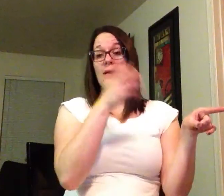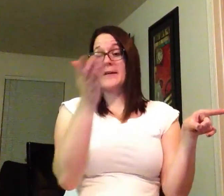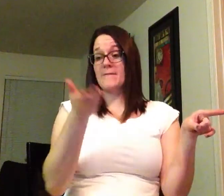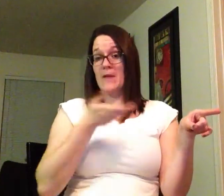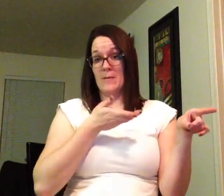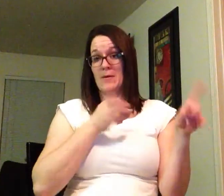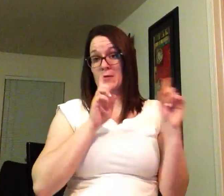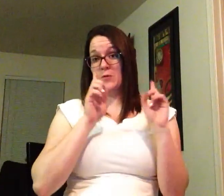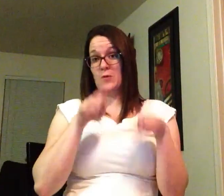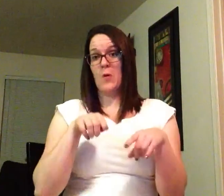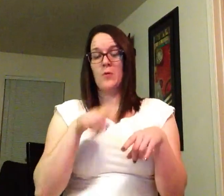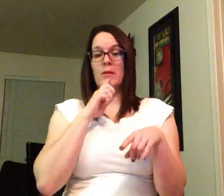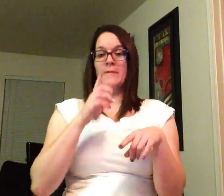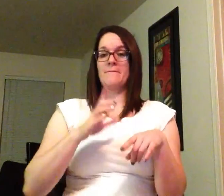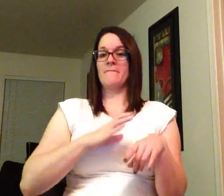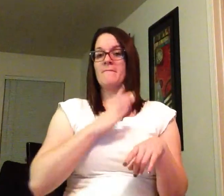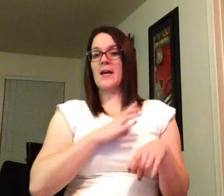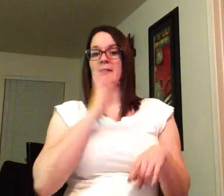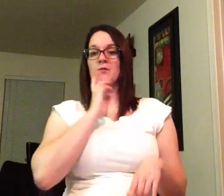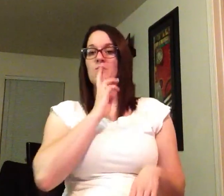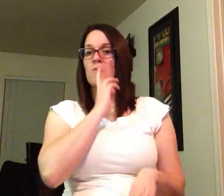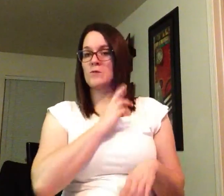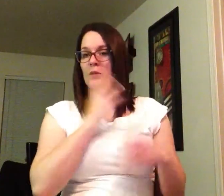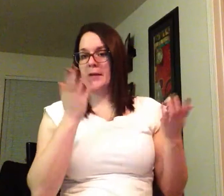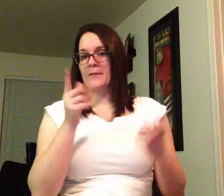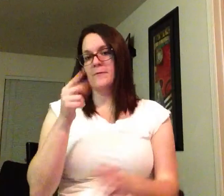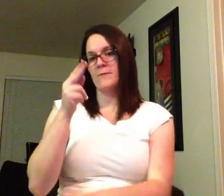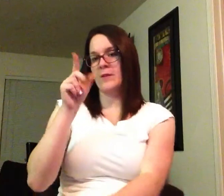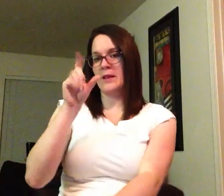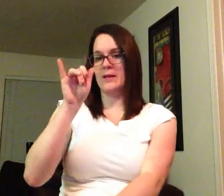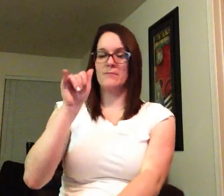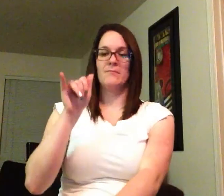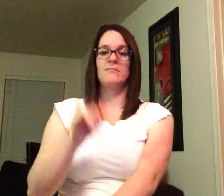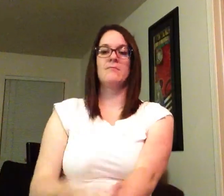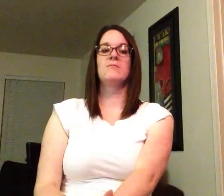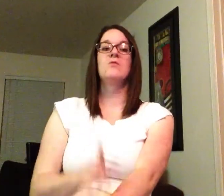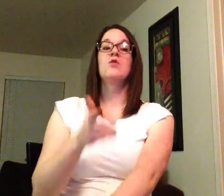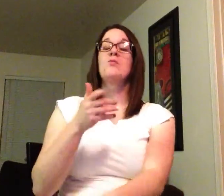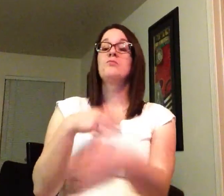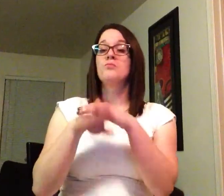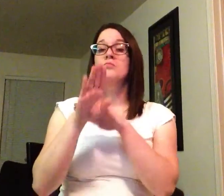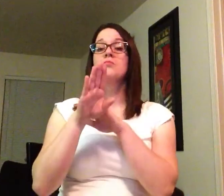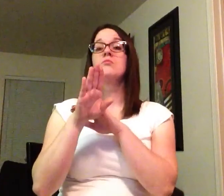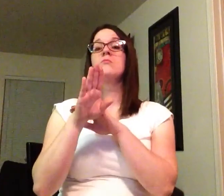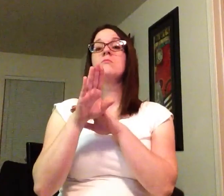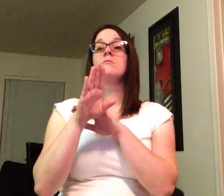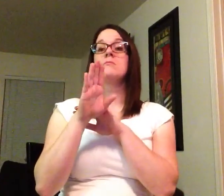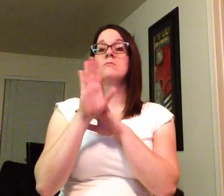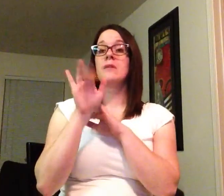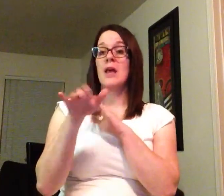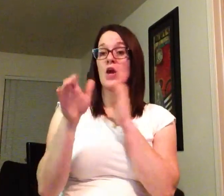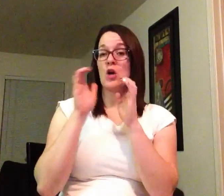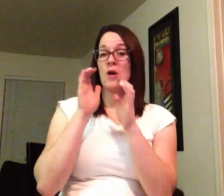white tablecloth, extremely expensive restaurants. And, we went in, and right off the bat, our conversation really wasn't sort of taking